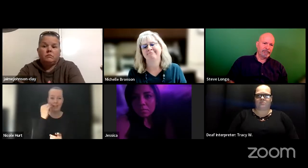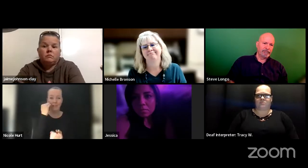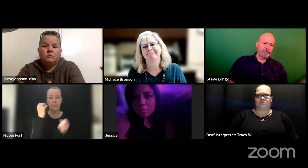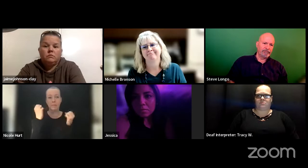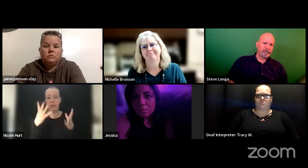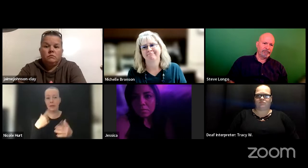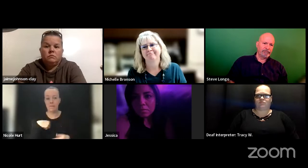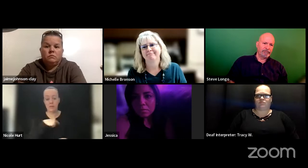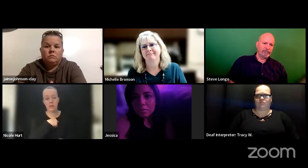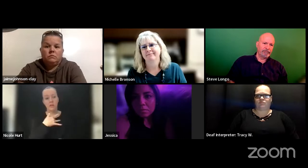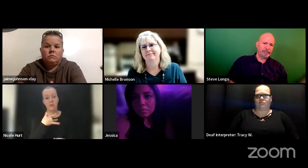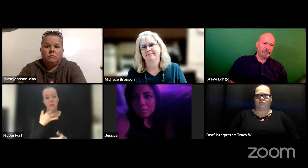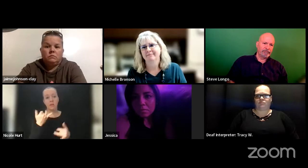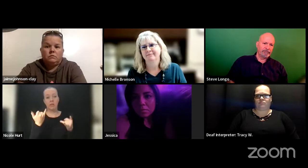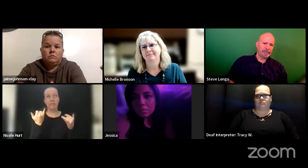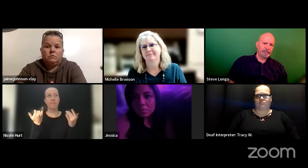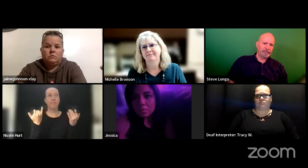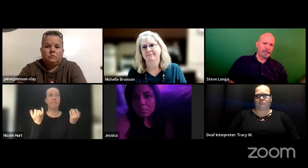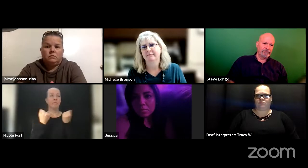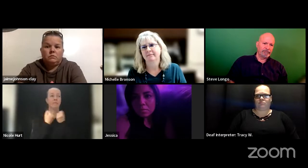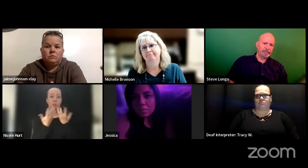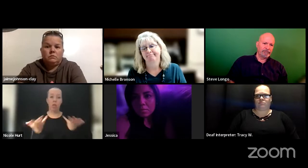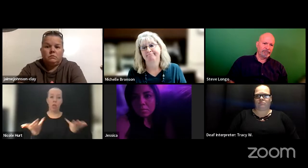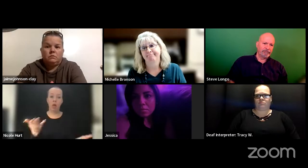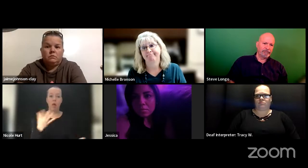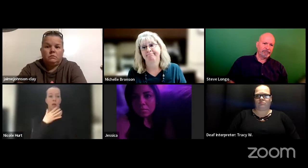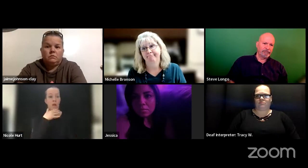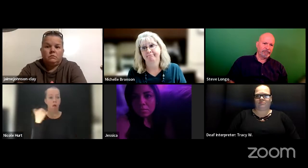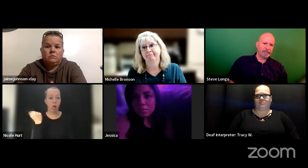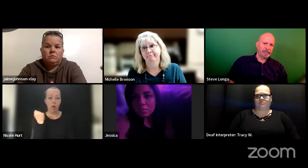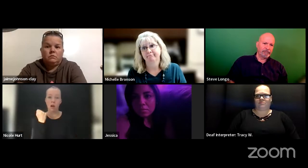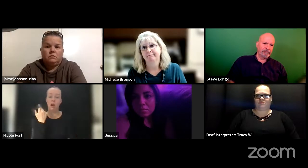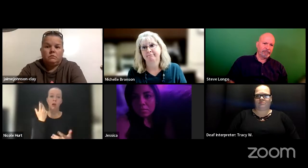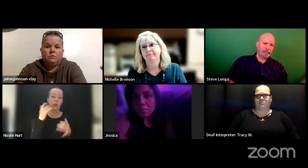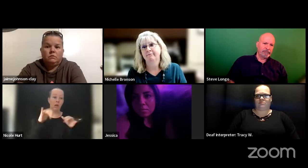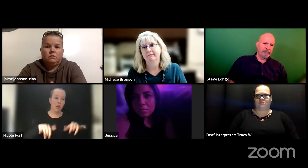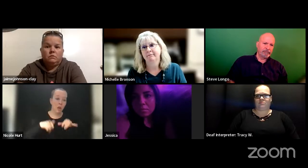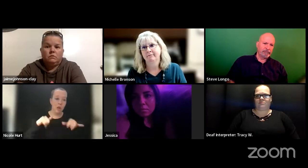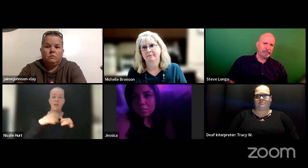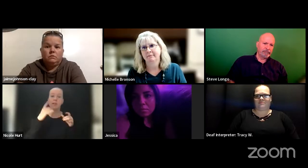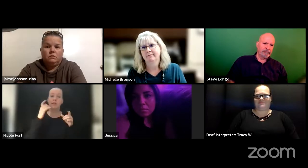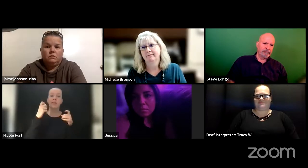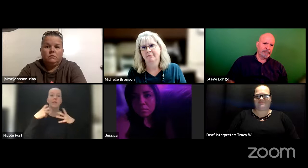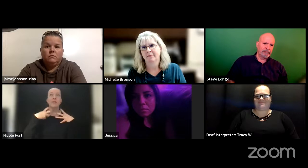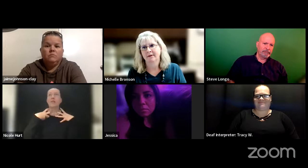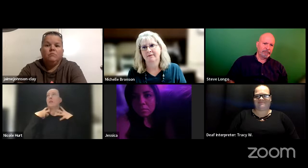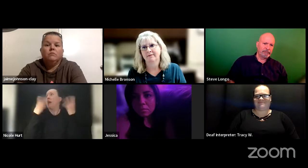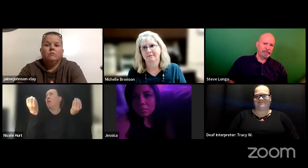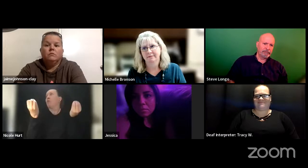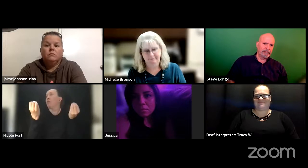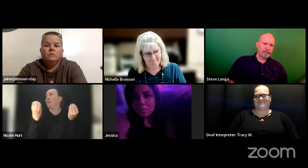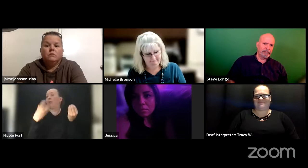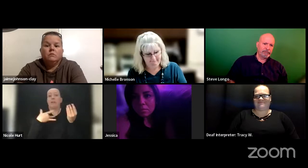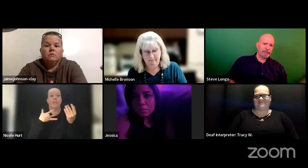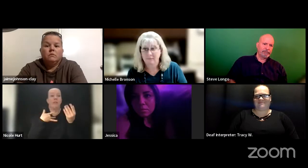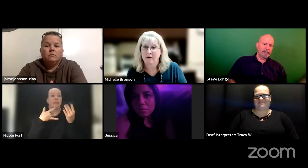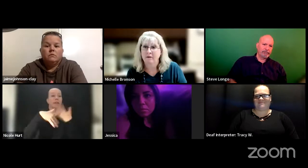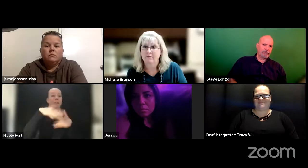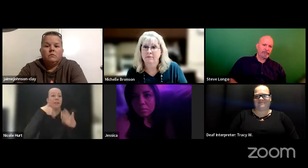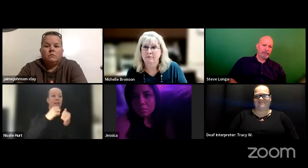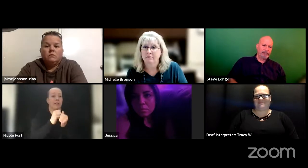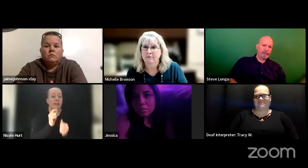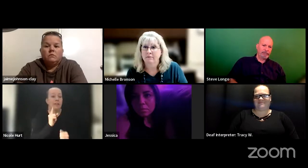that time to be around one another again. I think everyone is kind